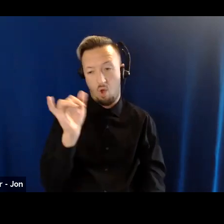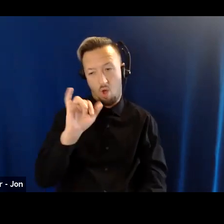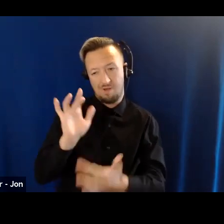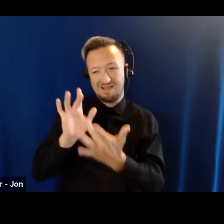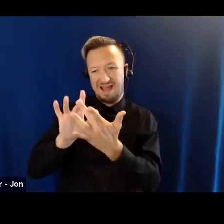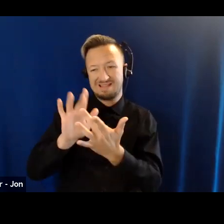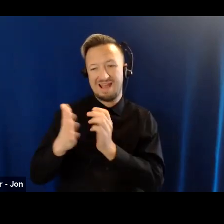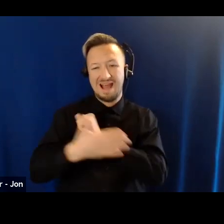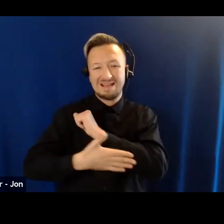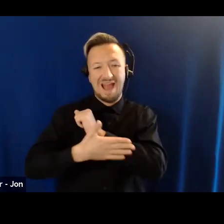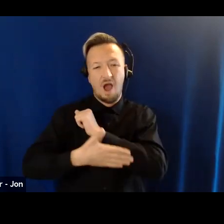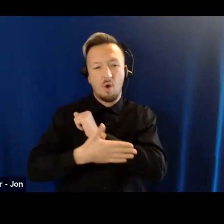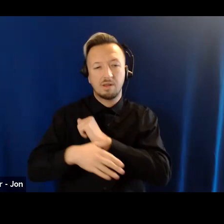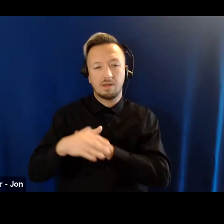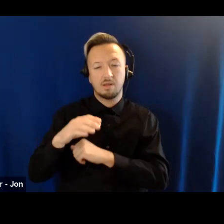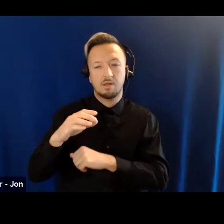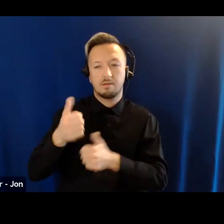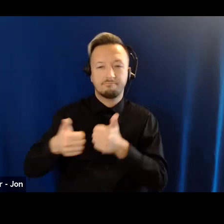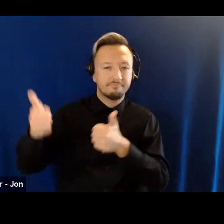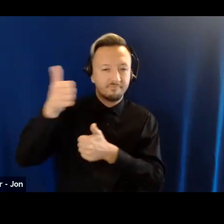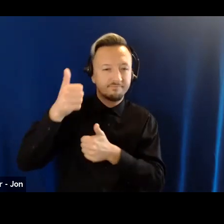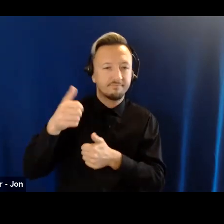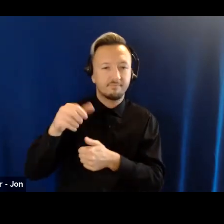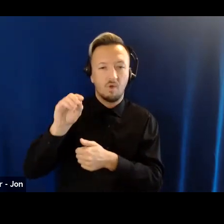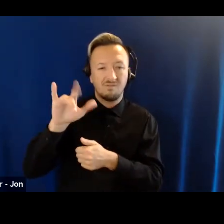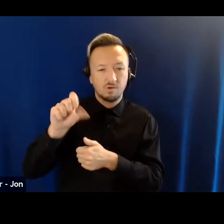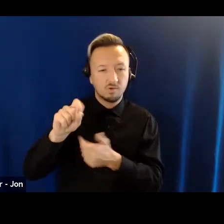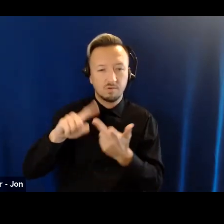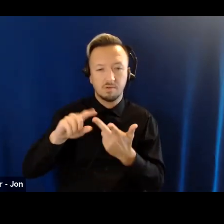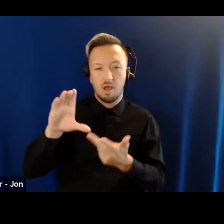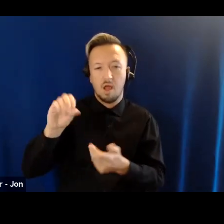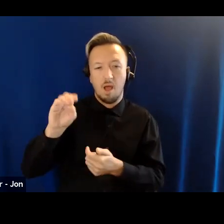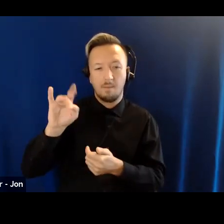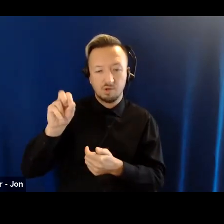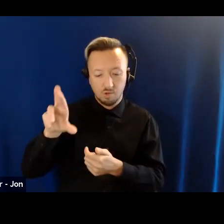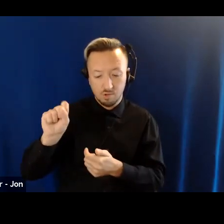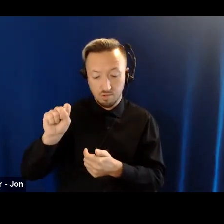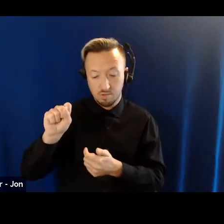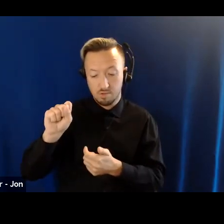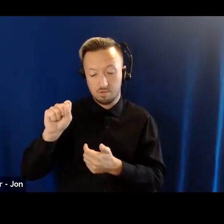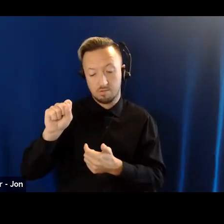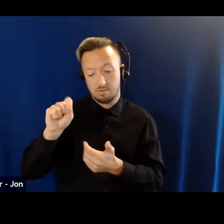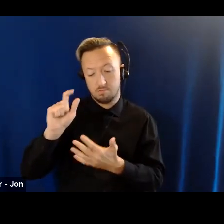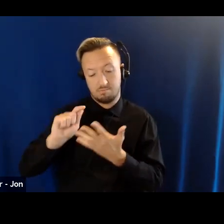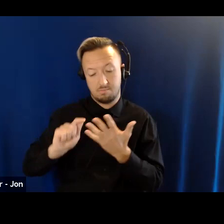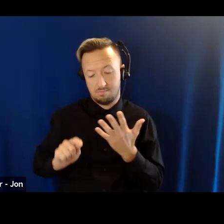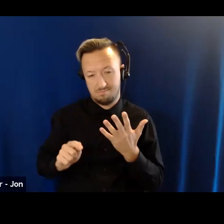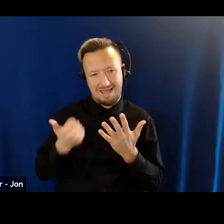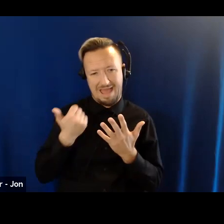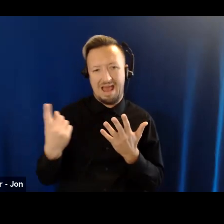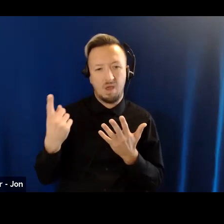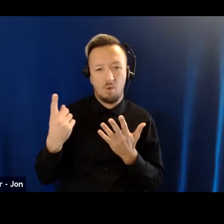well, county commissioners, basically anybody that will listen, and putting together